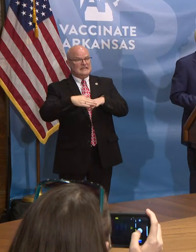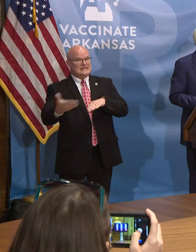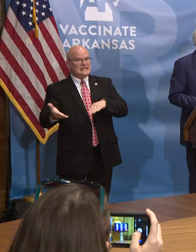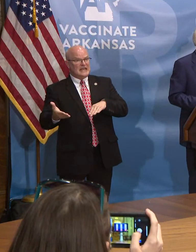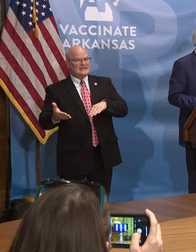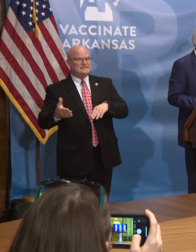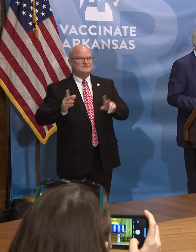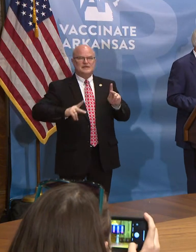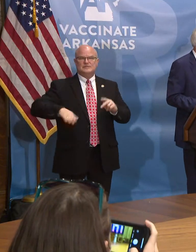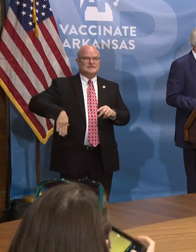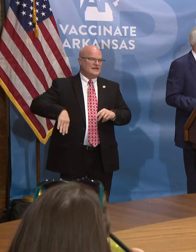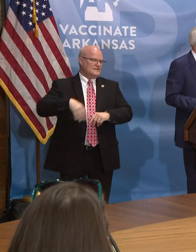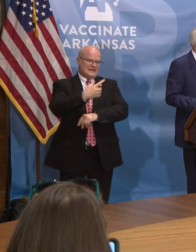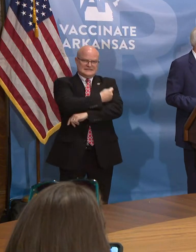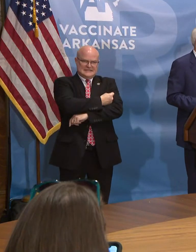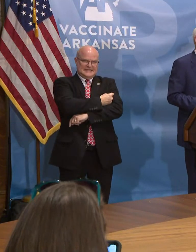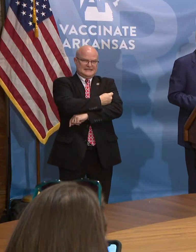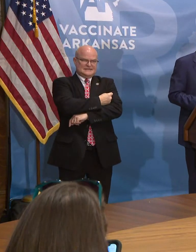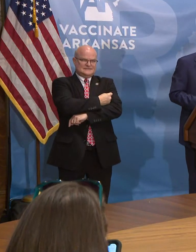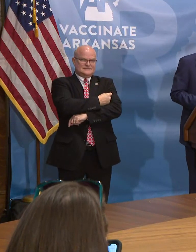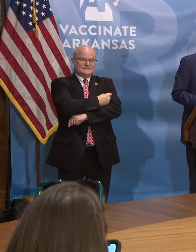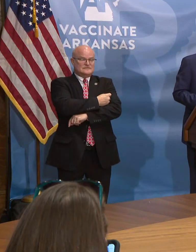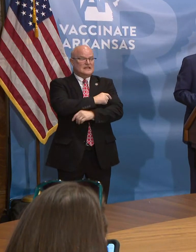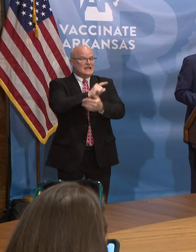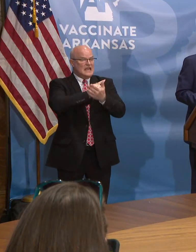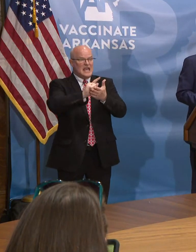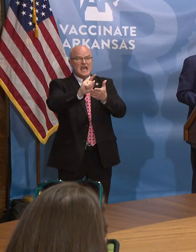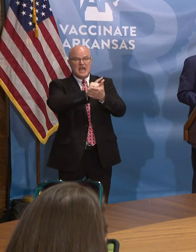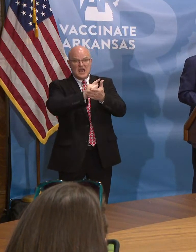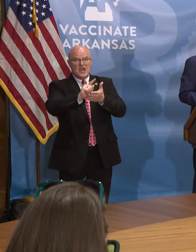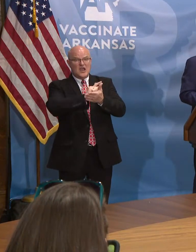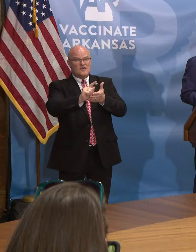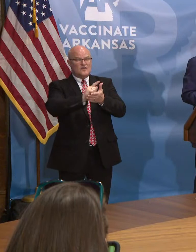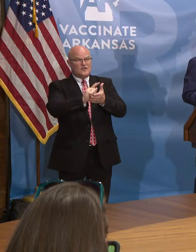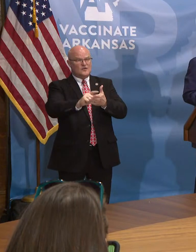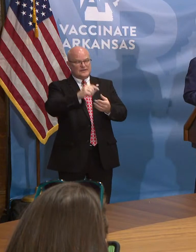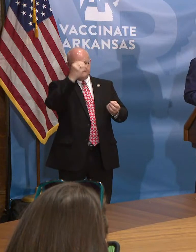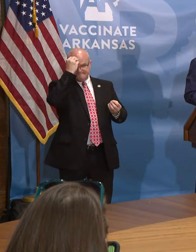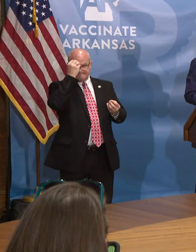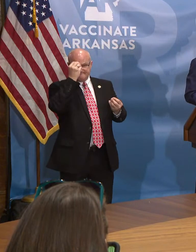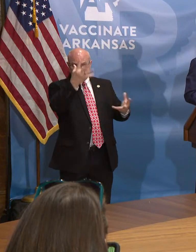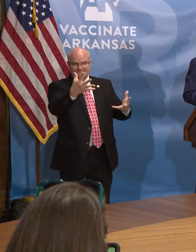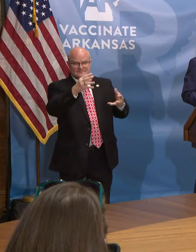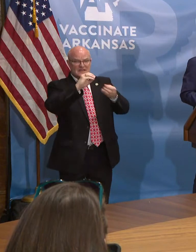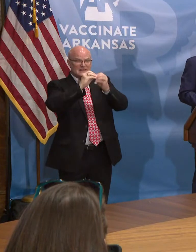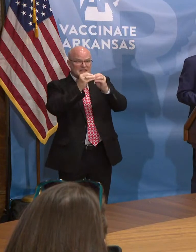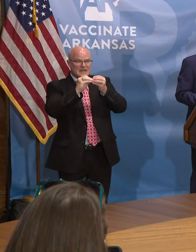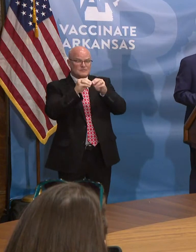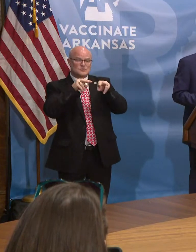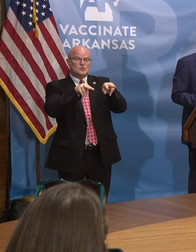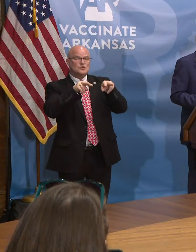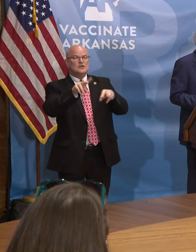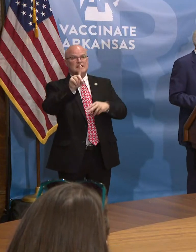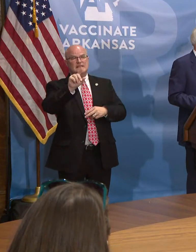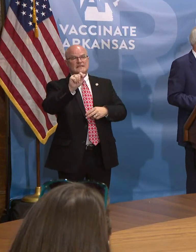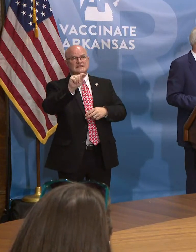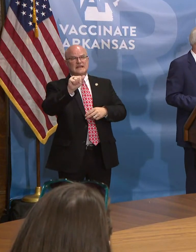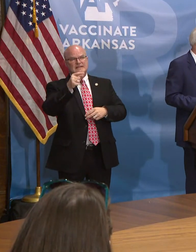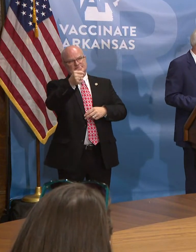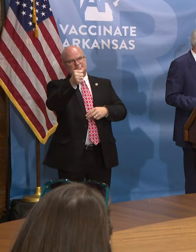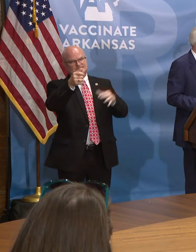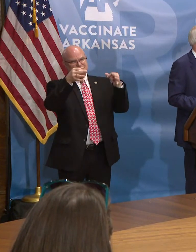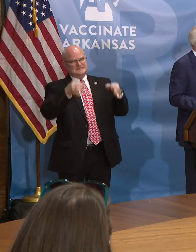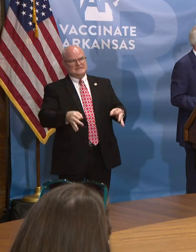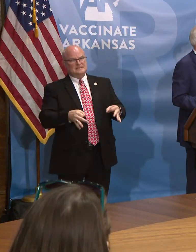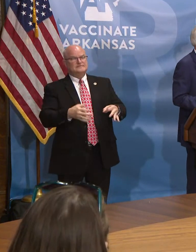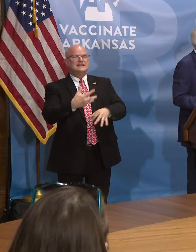deaths are those that are not vaccinated. I do this every week, reminding everyone of the statistics, look at the data, make a decision,